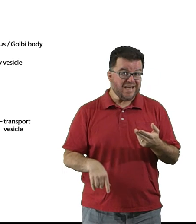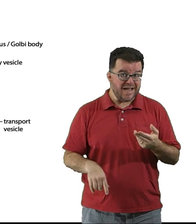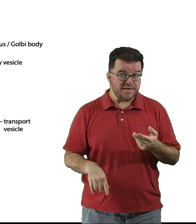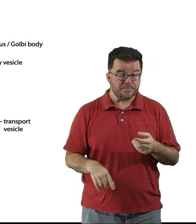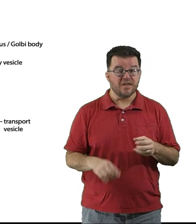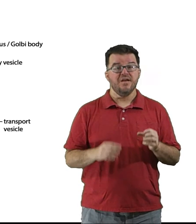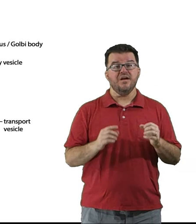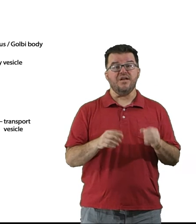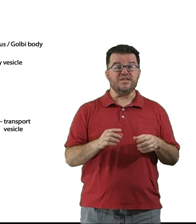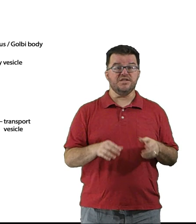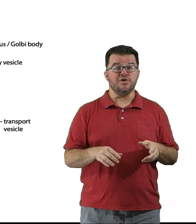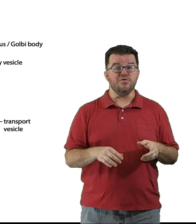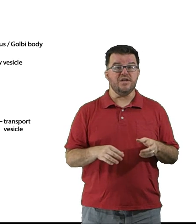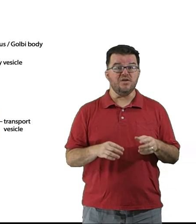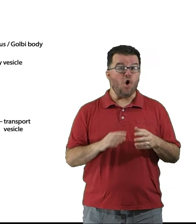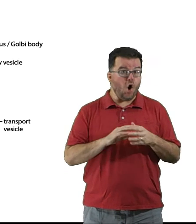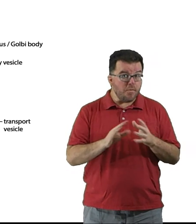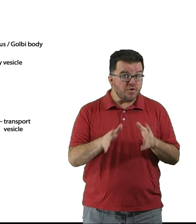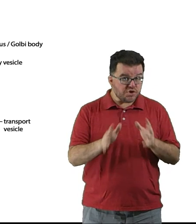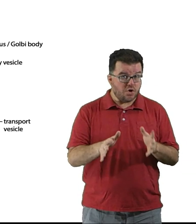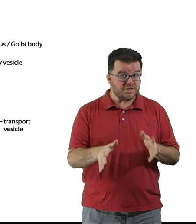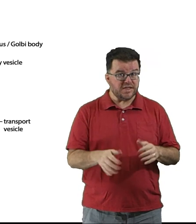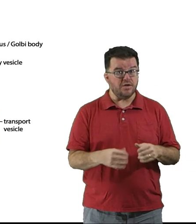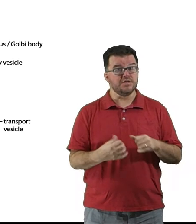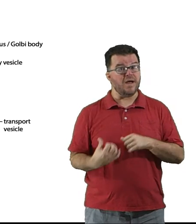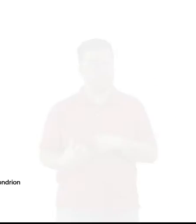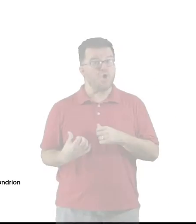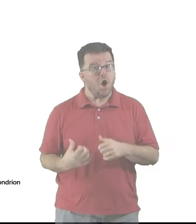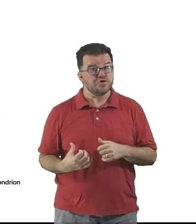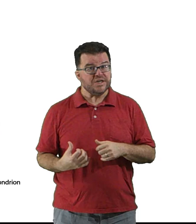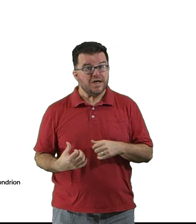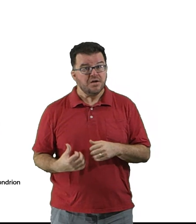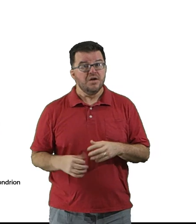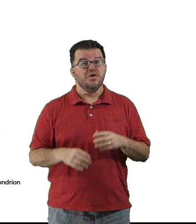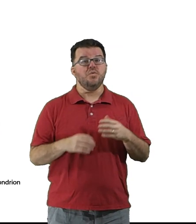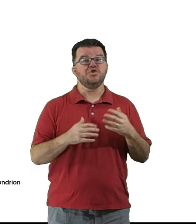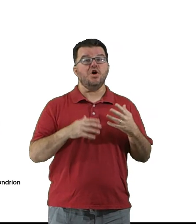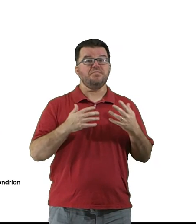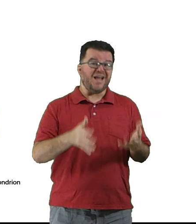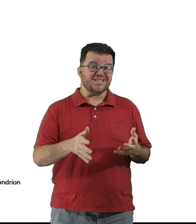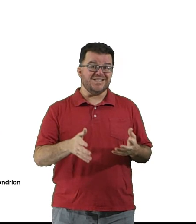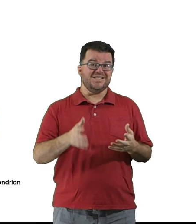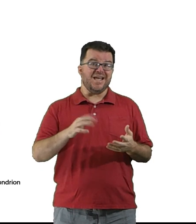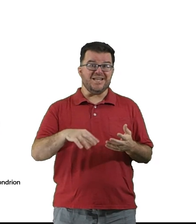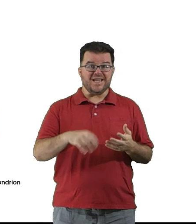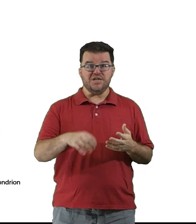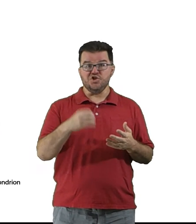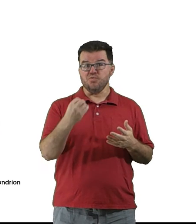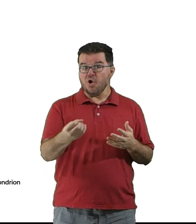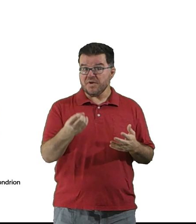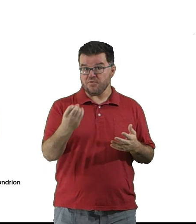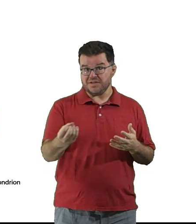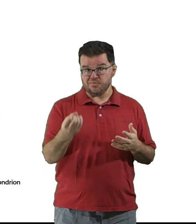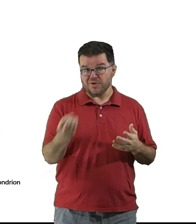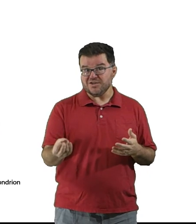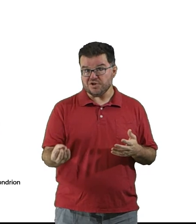DNA. These include in almost all cells mitochondria, which are plastids that engage in aerobic respiration,